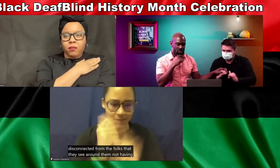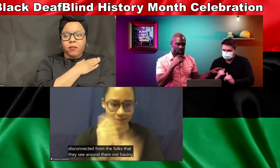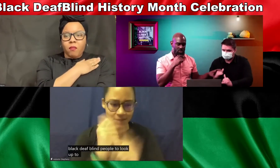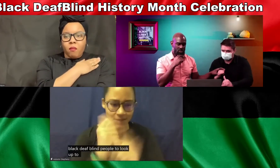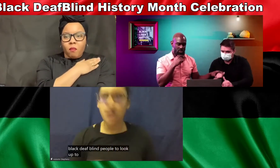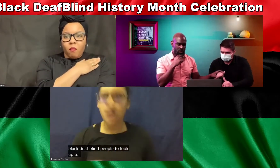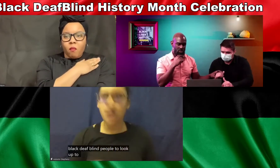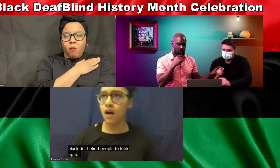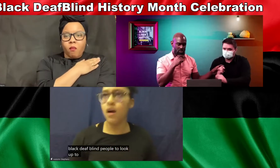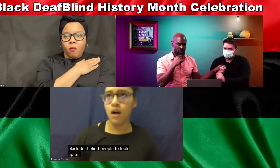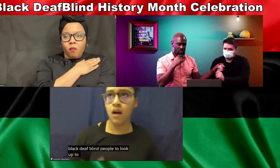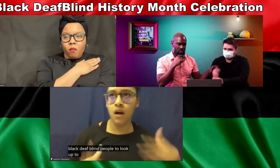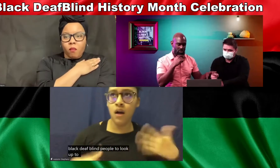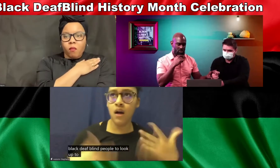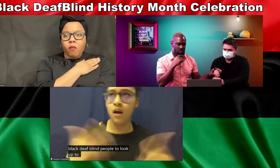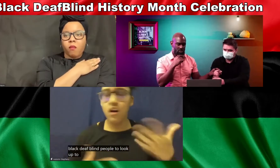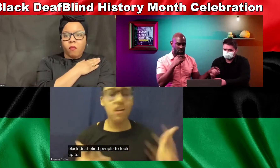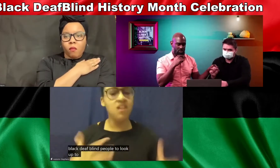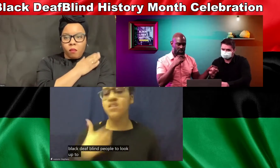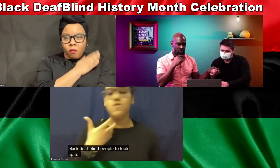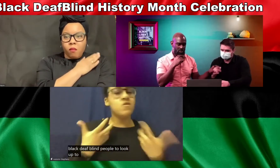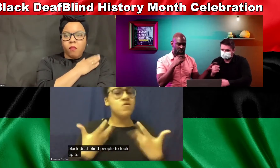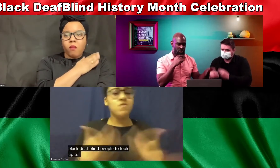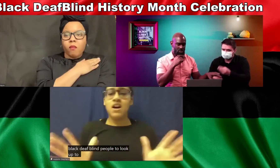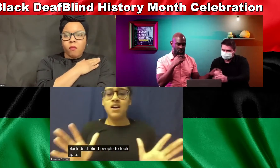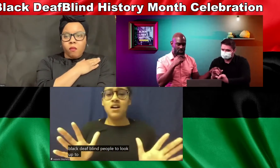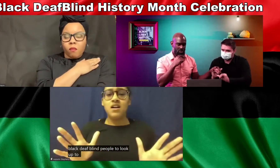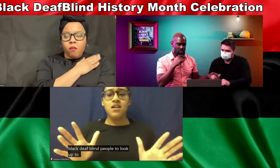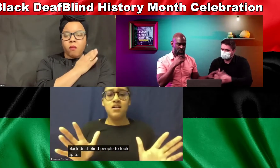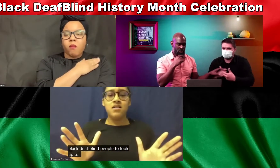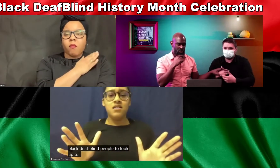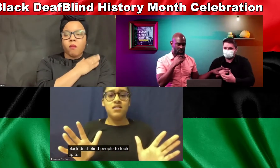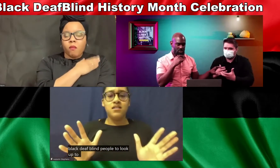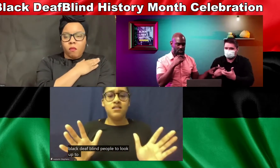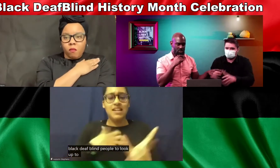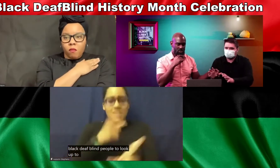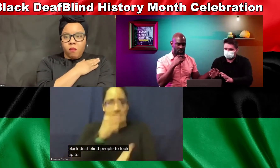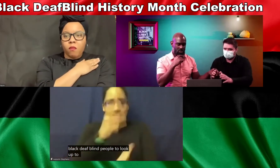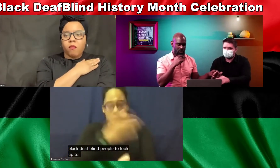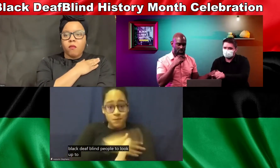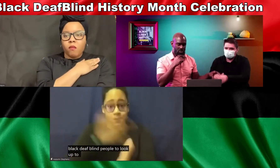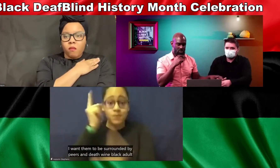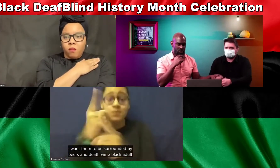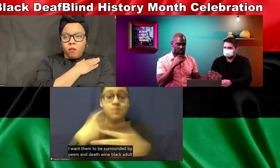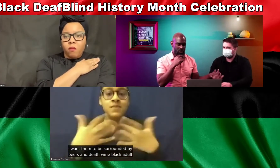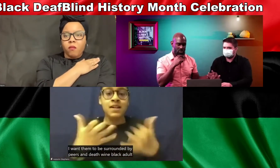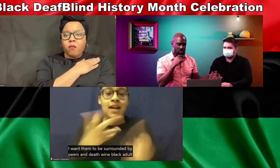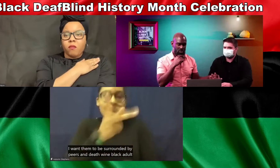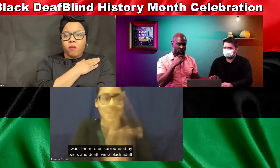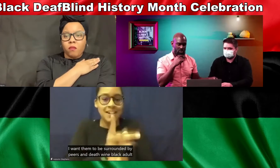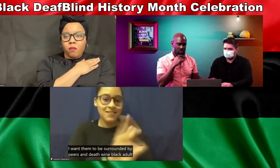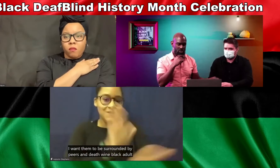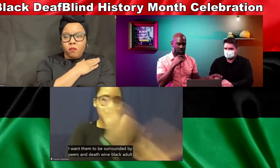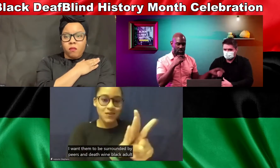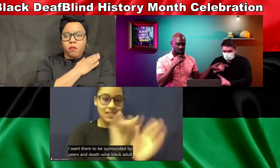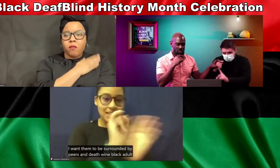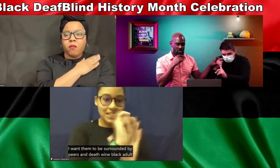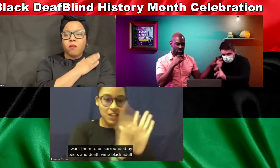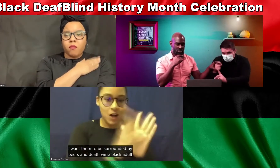I want them to be surrounded by peers and deafblind Black adults so they have that sense of connection.